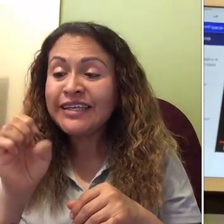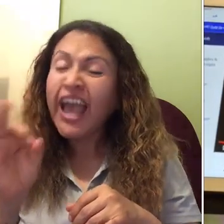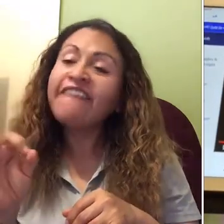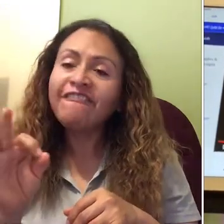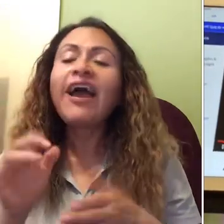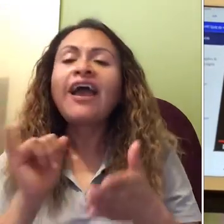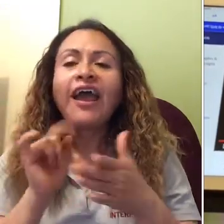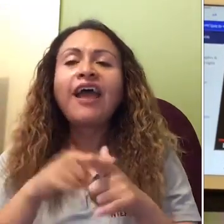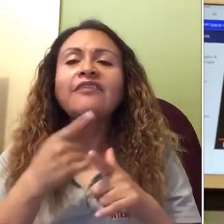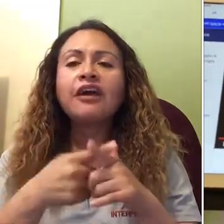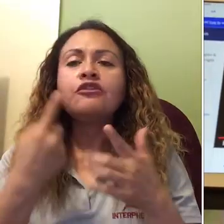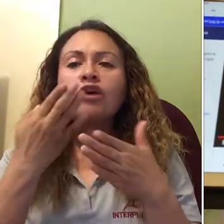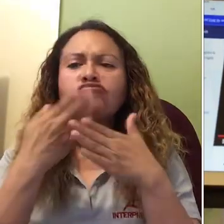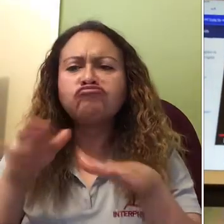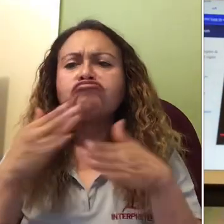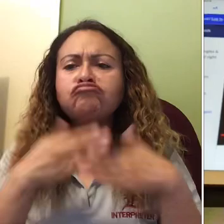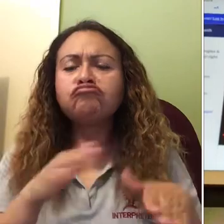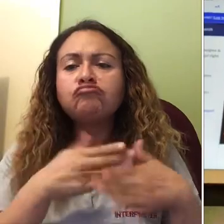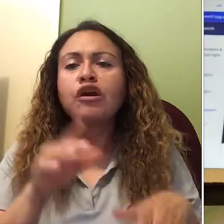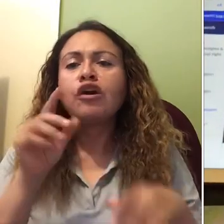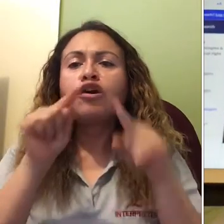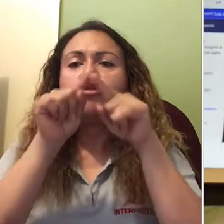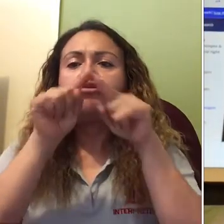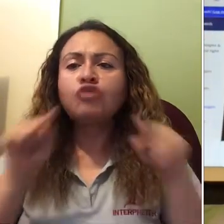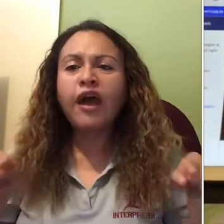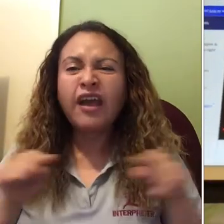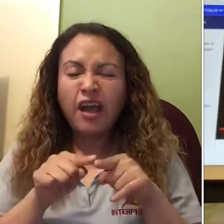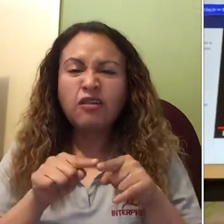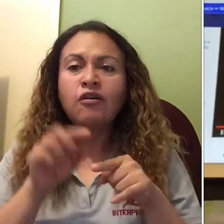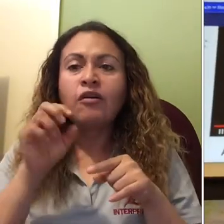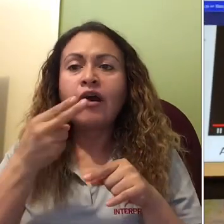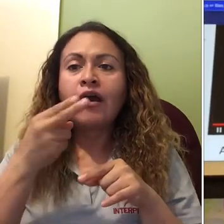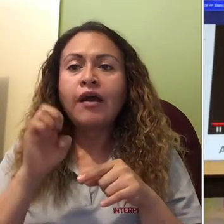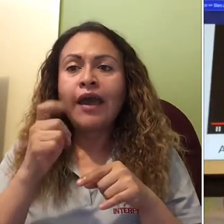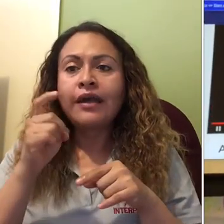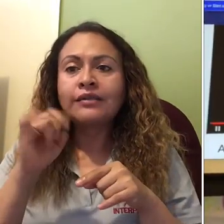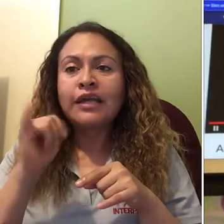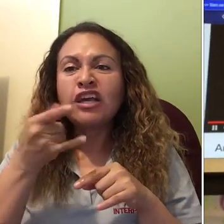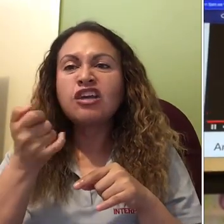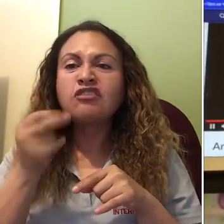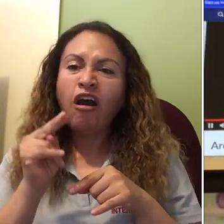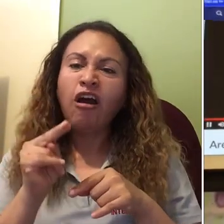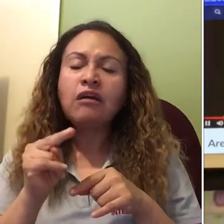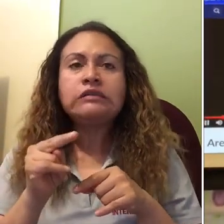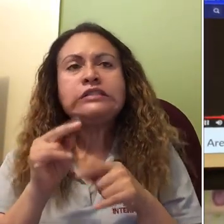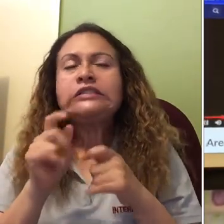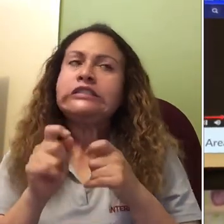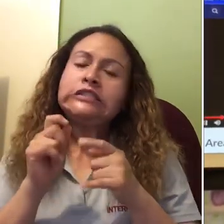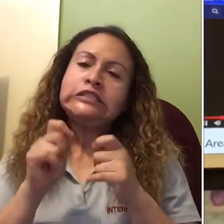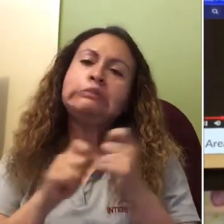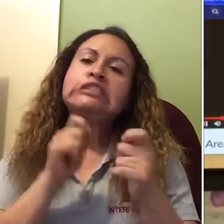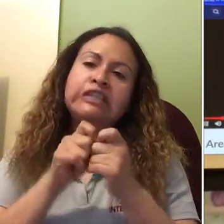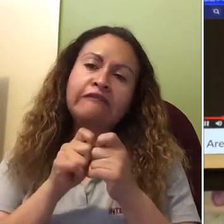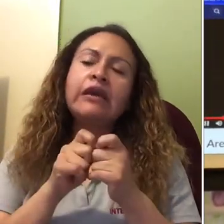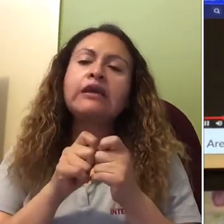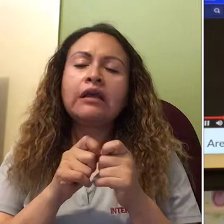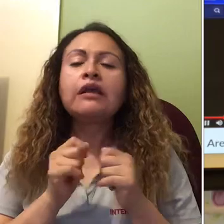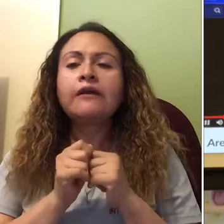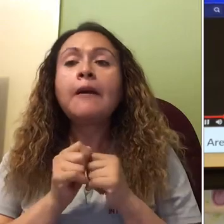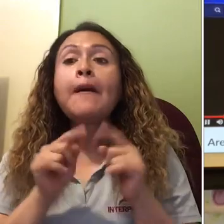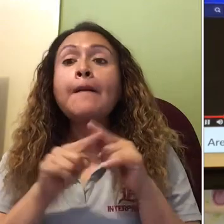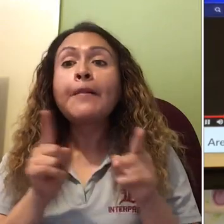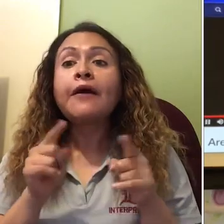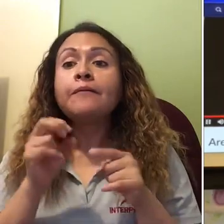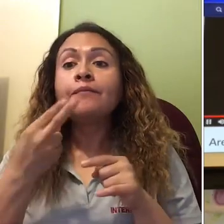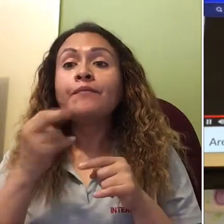polygons, is try to split it up into triangles. And hexagons are a bit of a special case. Maybe in future videos we'll think about the more general case of any polygon. But